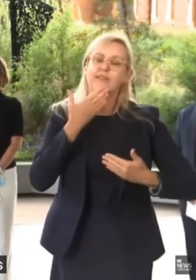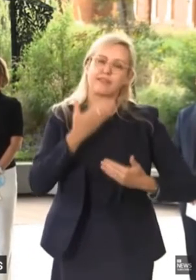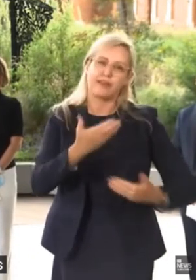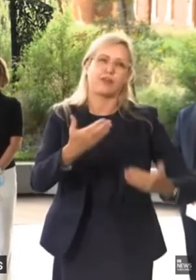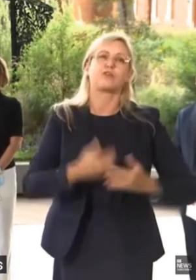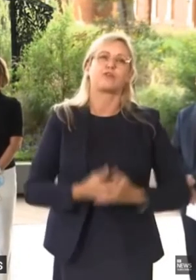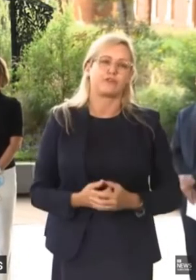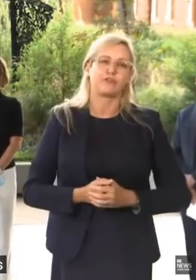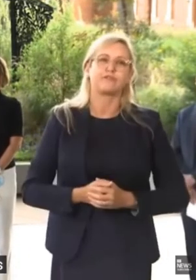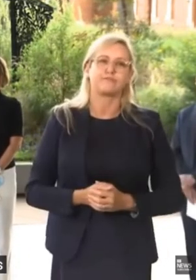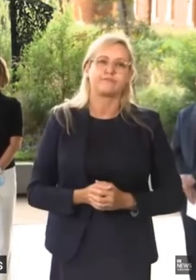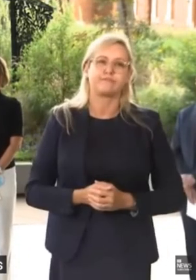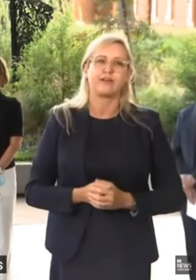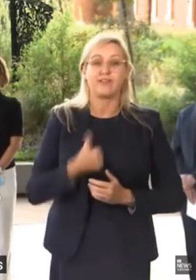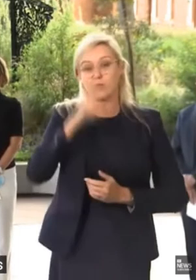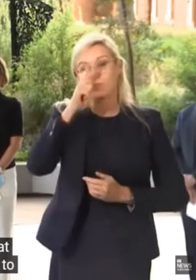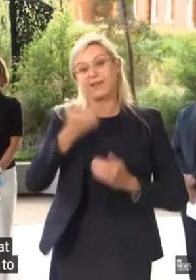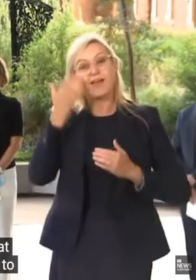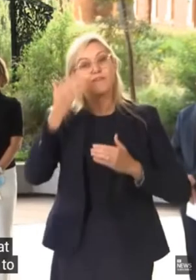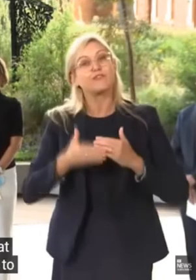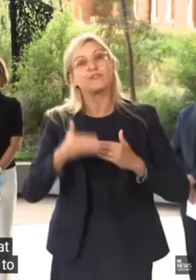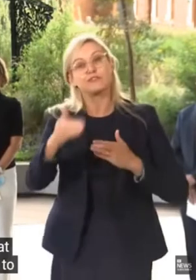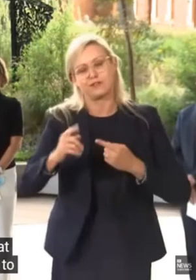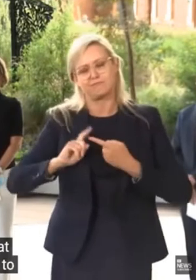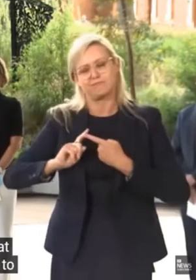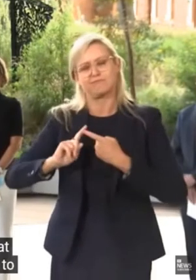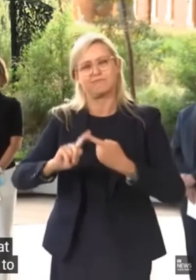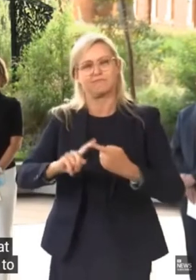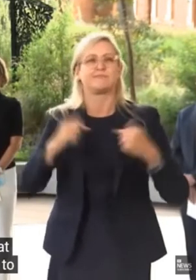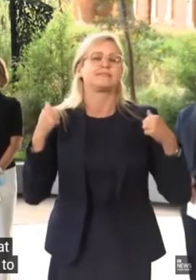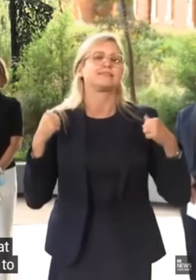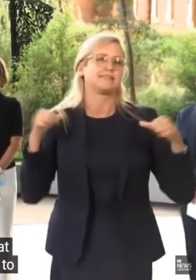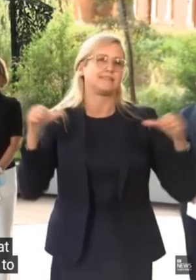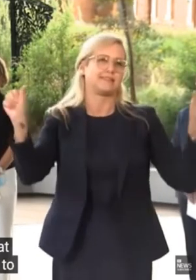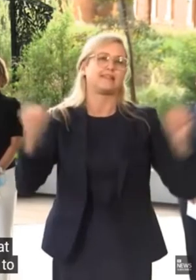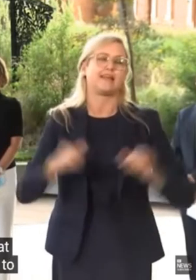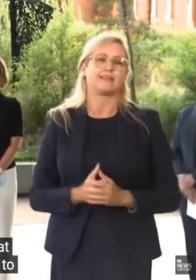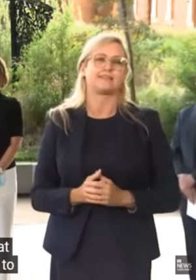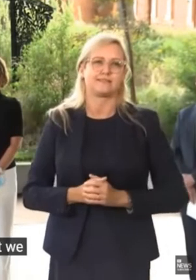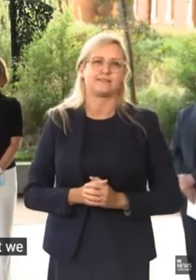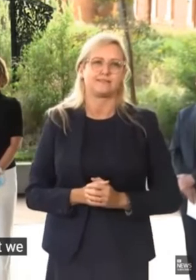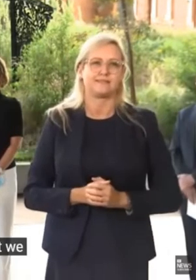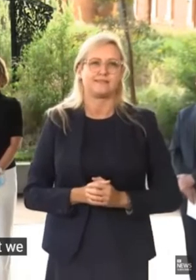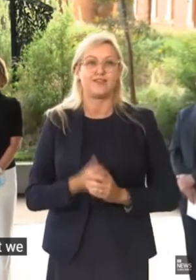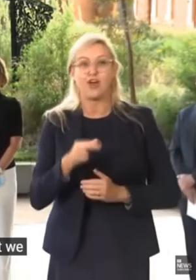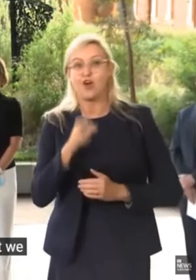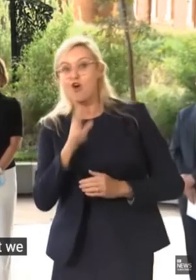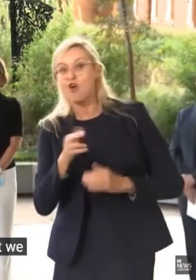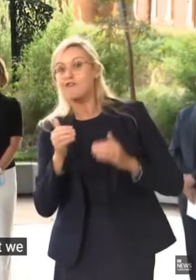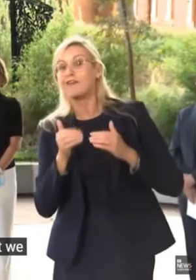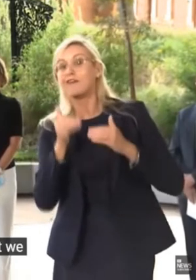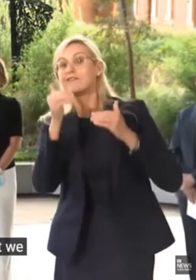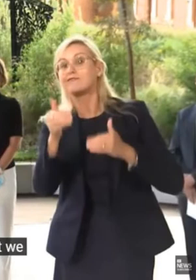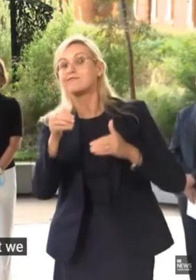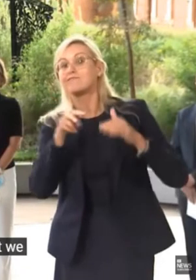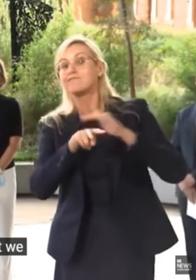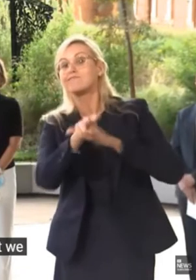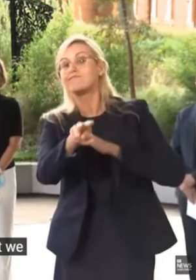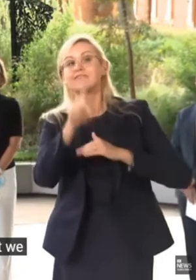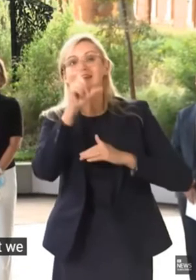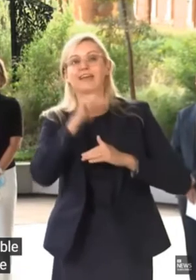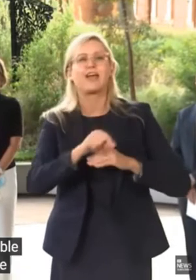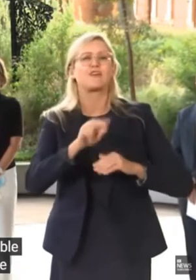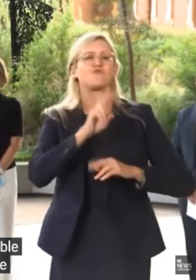South Wales continues to stand strong. It ensures that we can get back to normality as quickly as possible, that we can get kids back